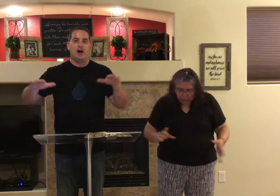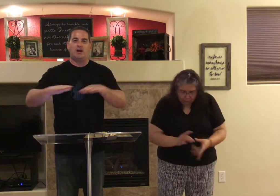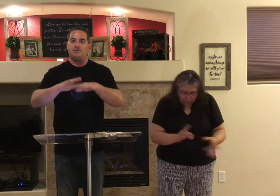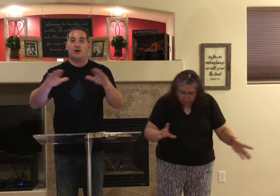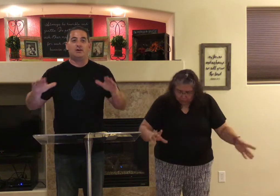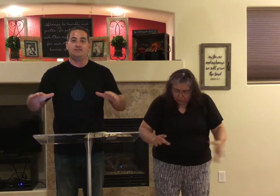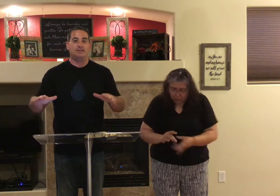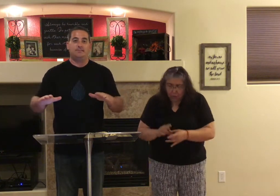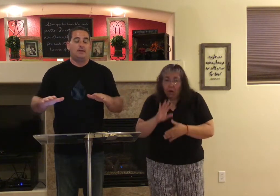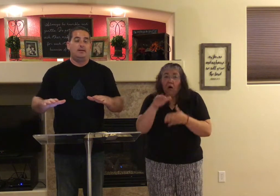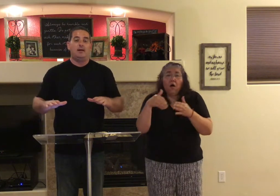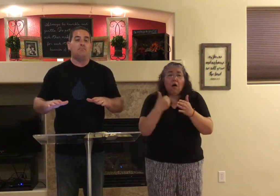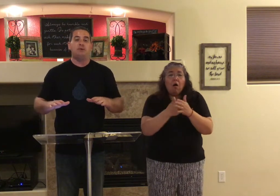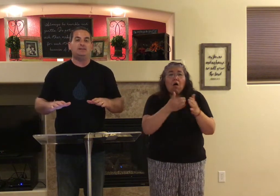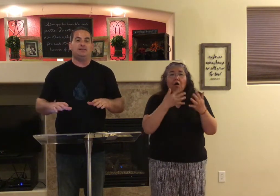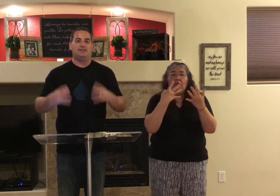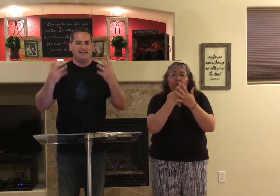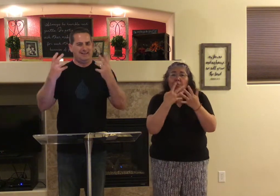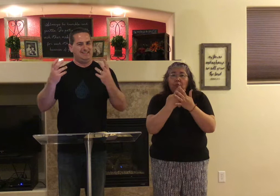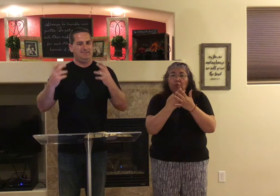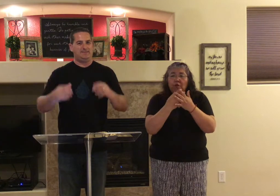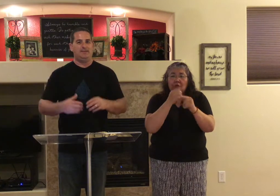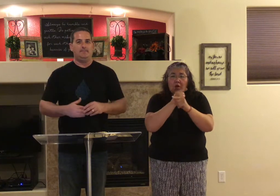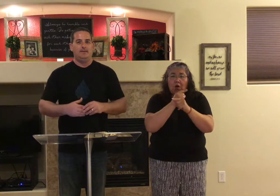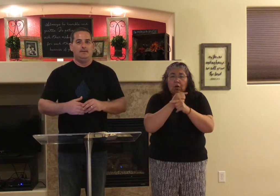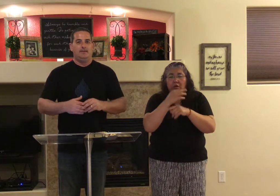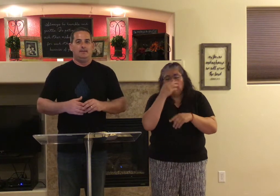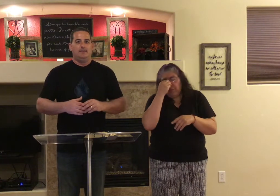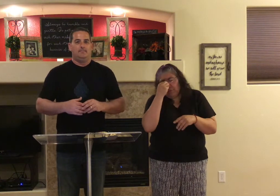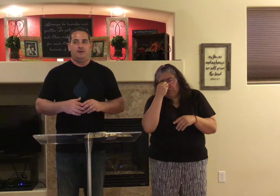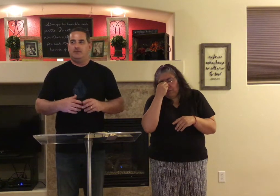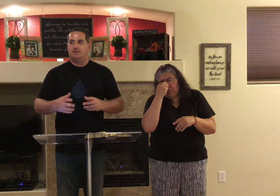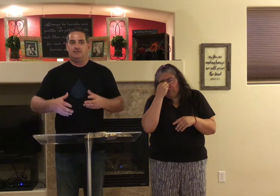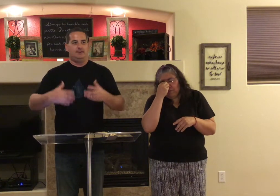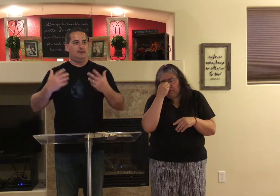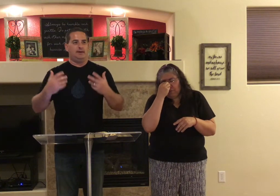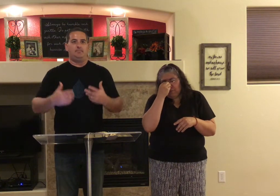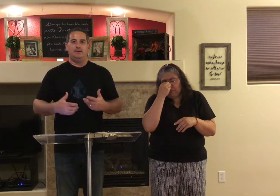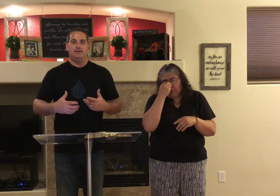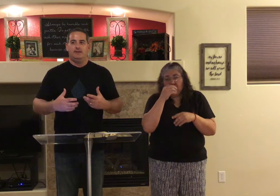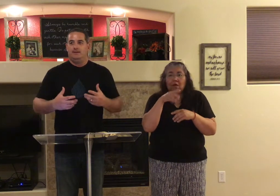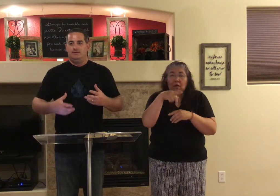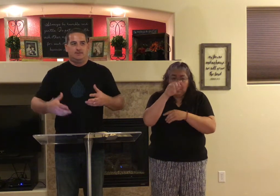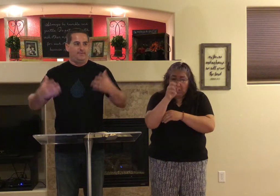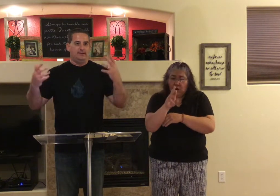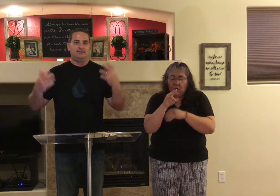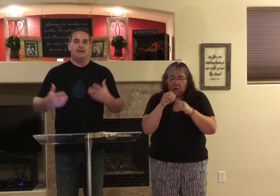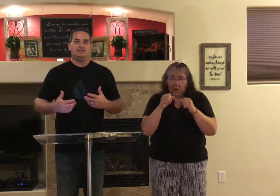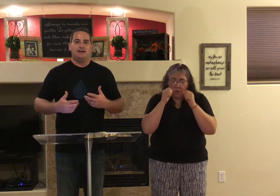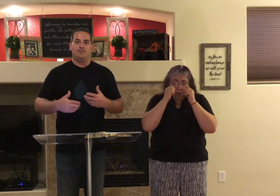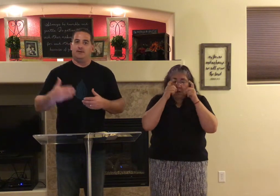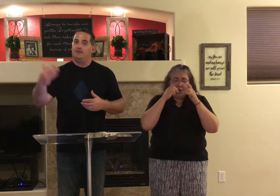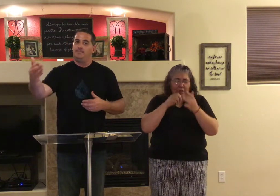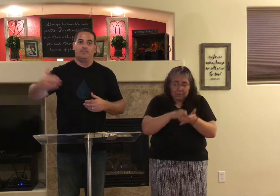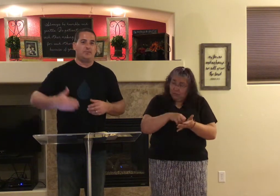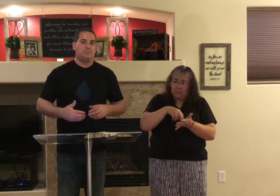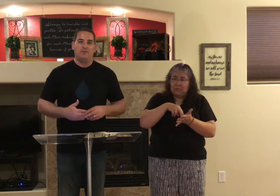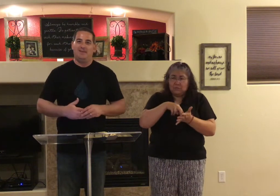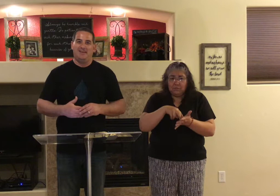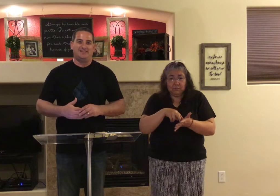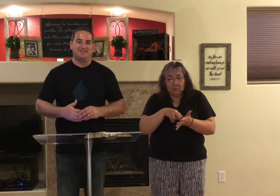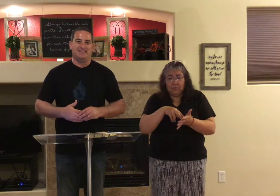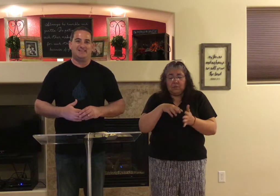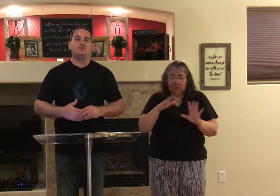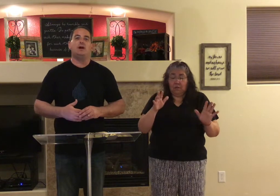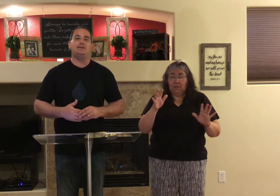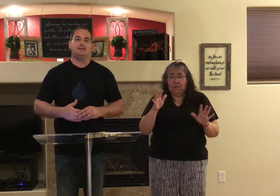prison guards are asleep. They aren't budging. They're like in deep sleep. And Peter's getting up, and so finally stands up, and